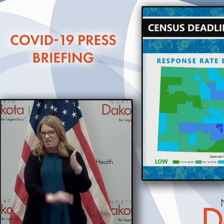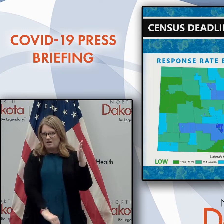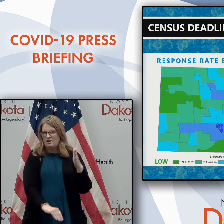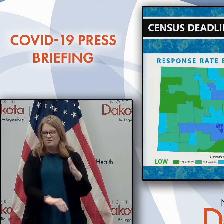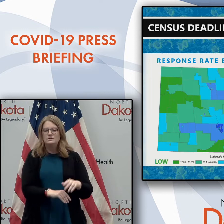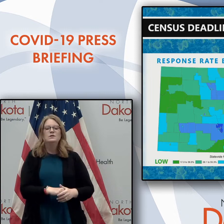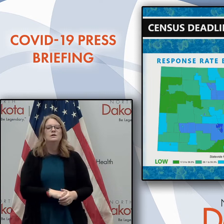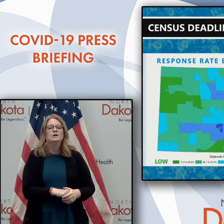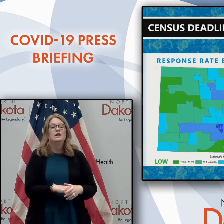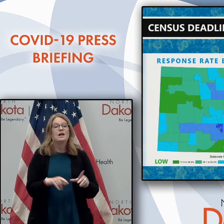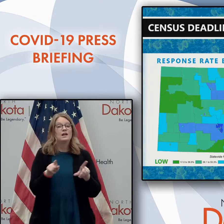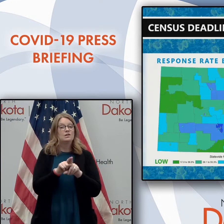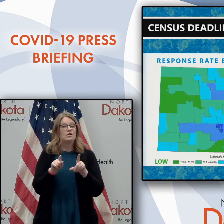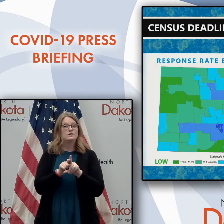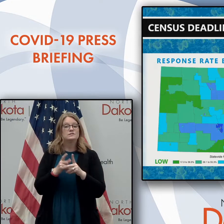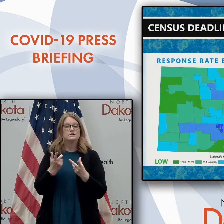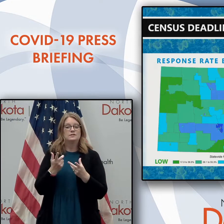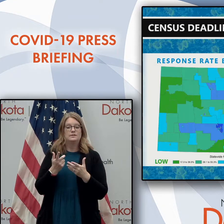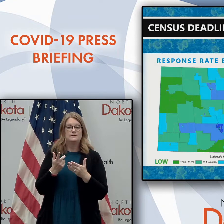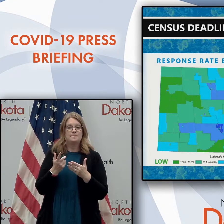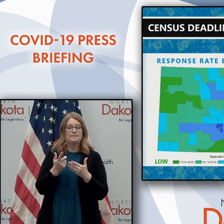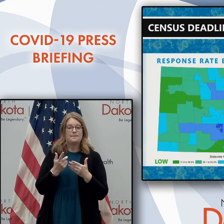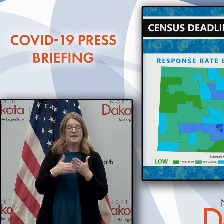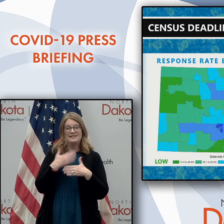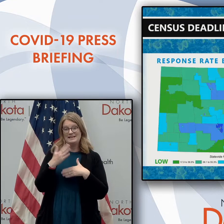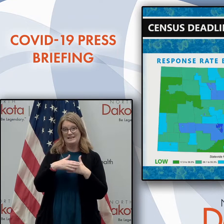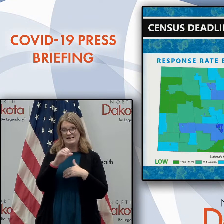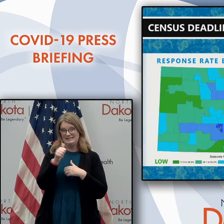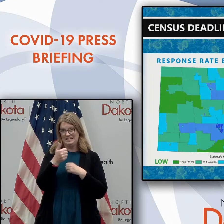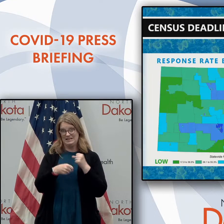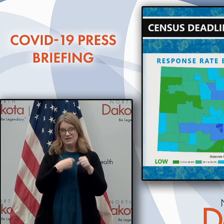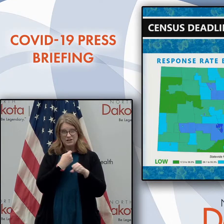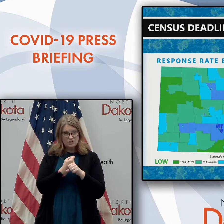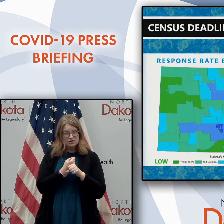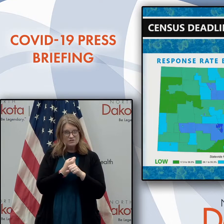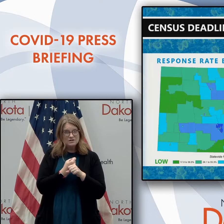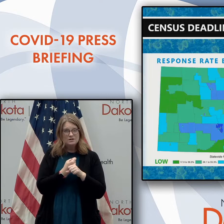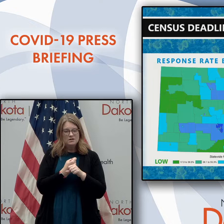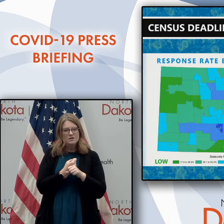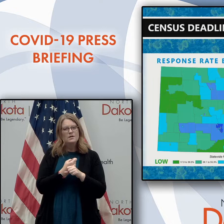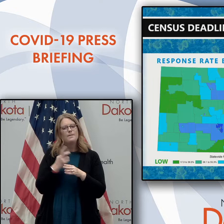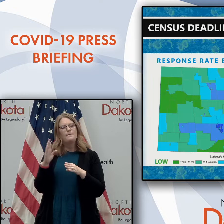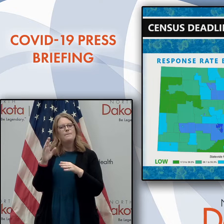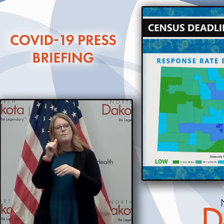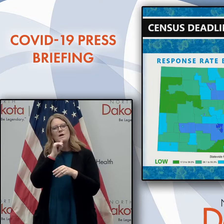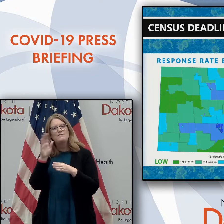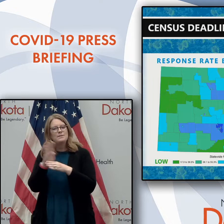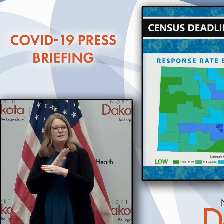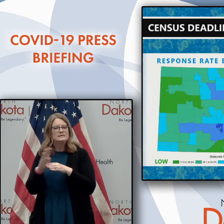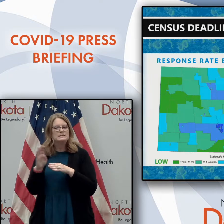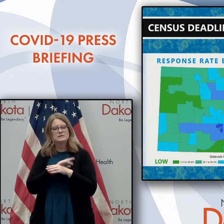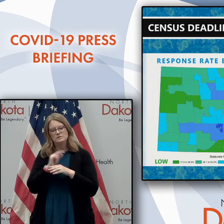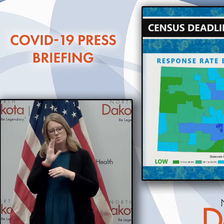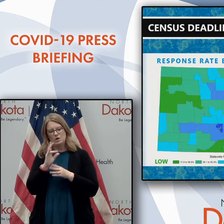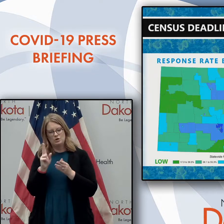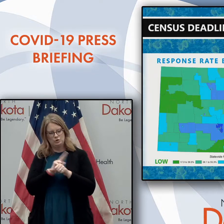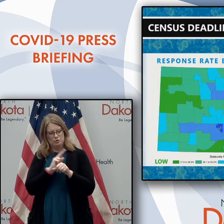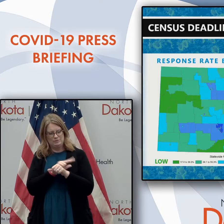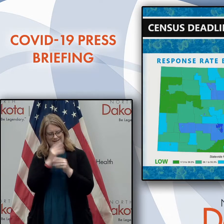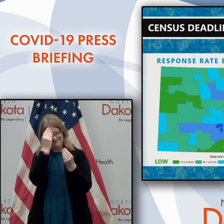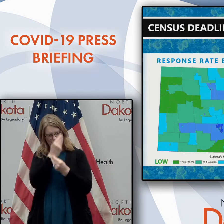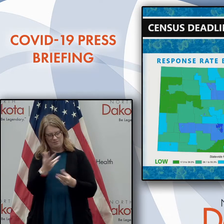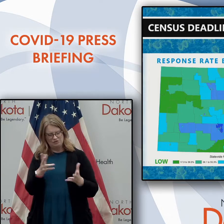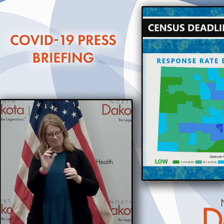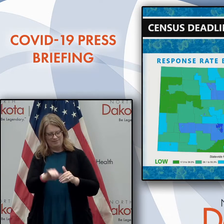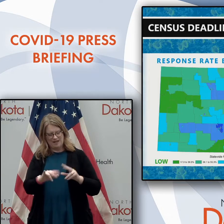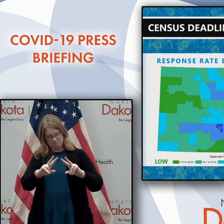also know that the private sector in the next 10 years often uses census data to decide where to build factories, where to put in new stores, which